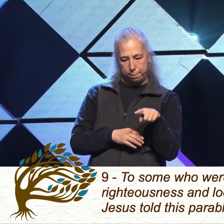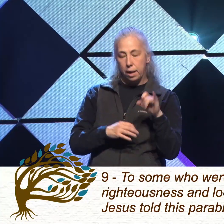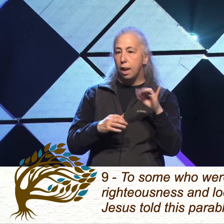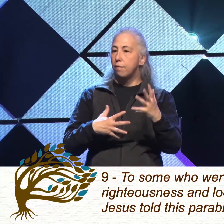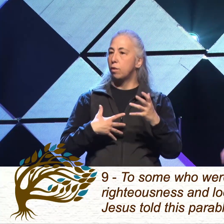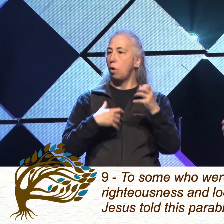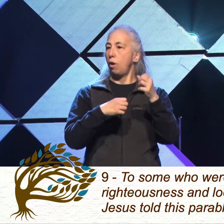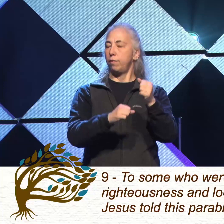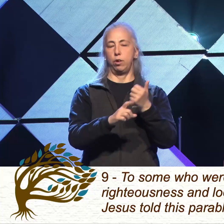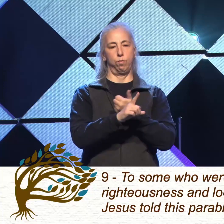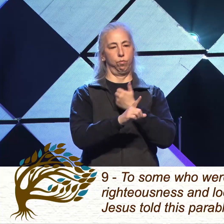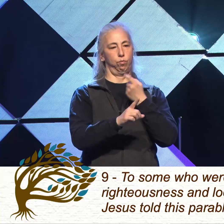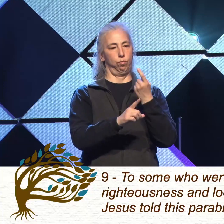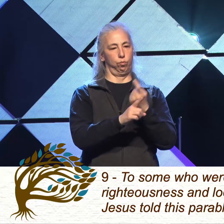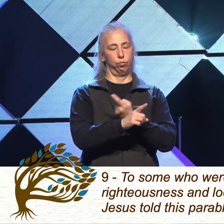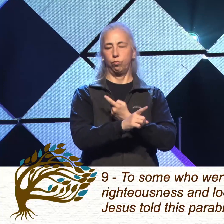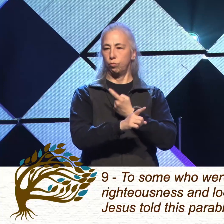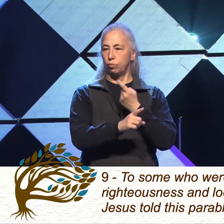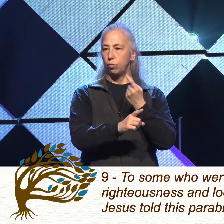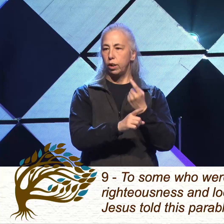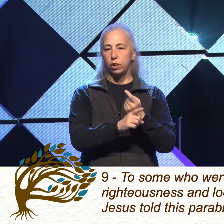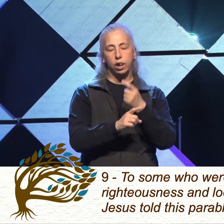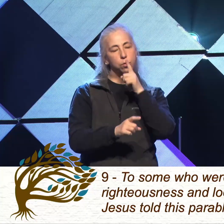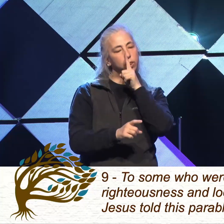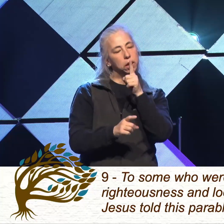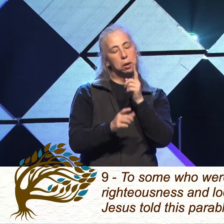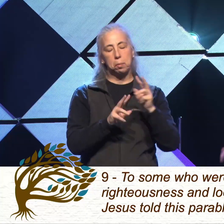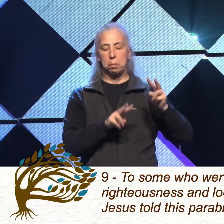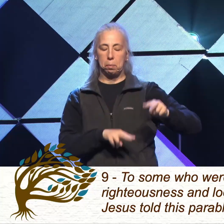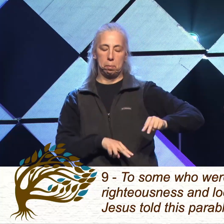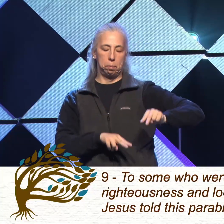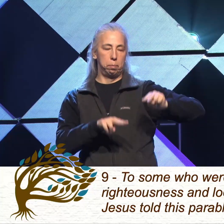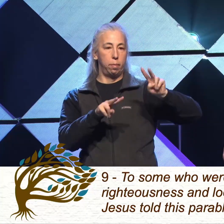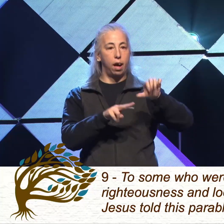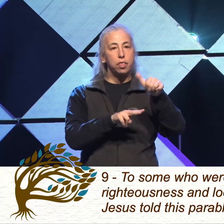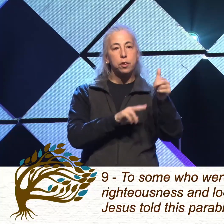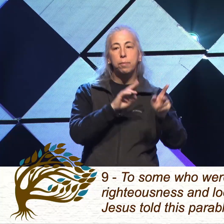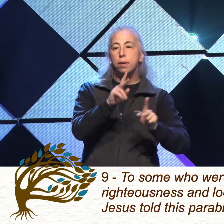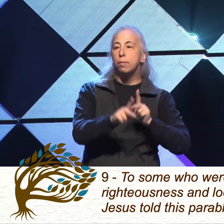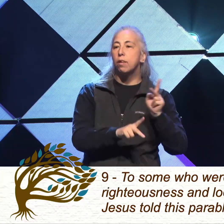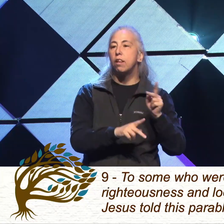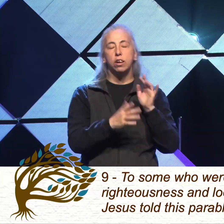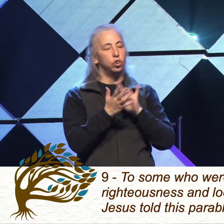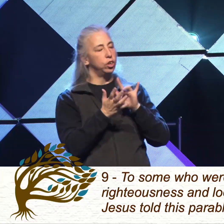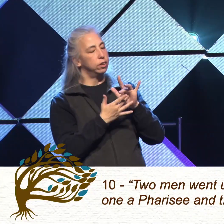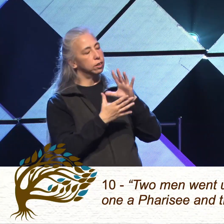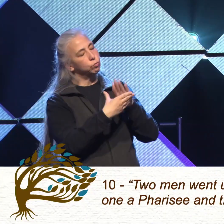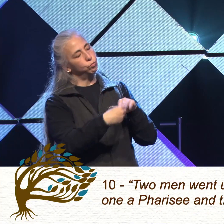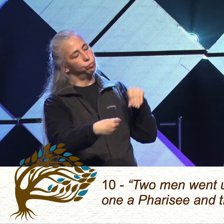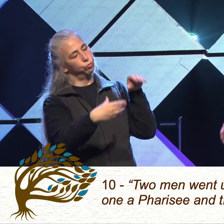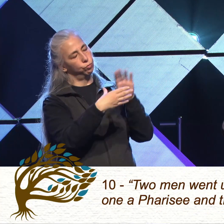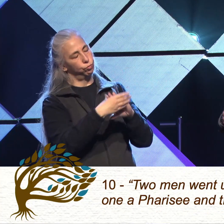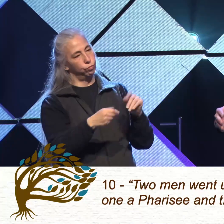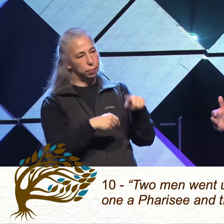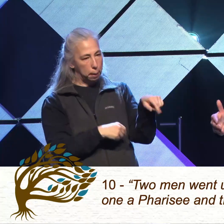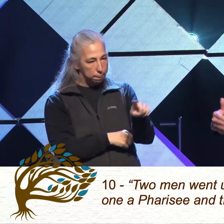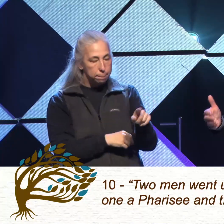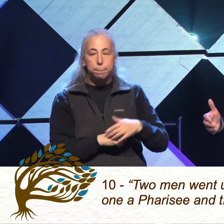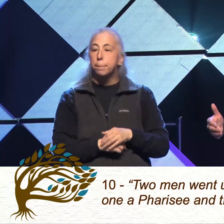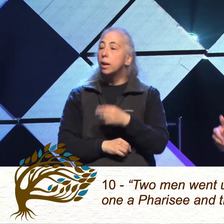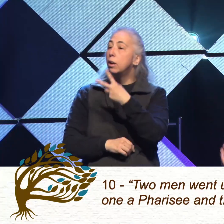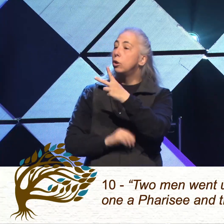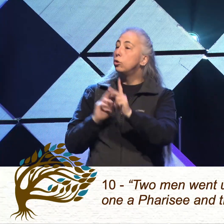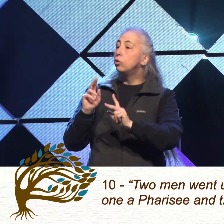their own righteousness and look down on everyone else, Jesus told this parable. Two men went up